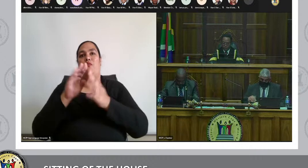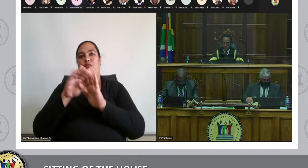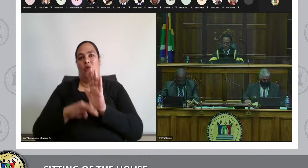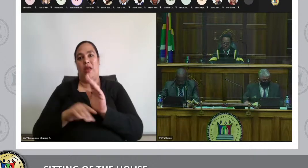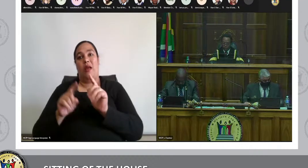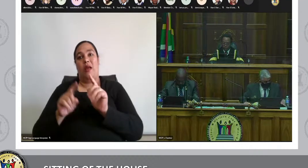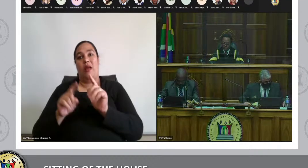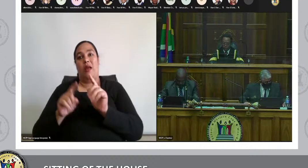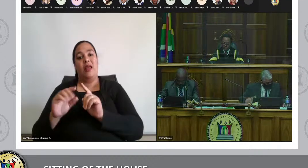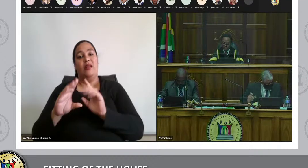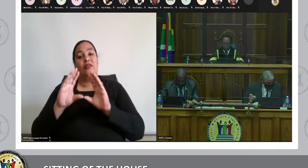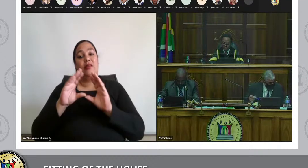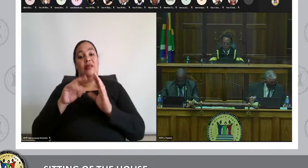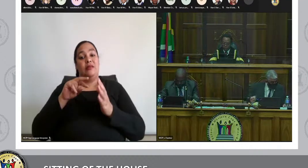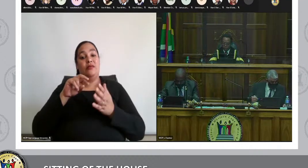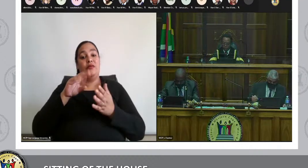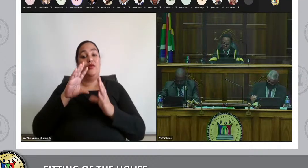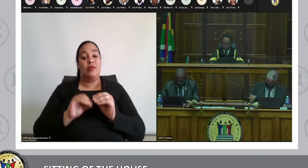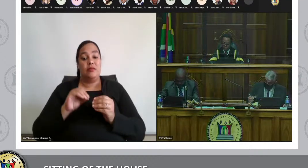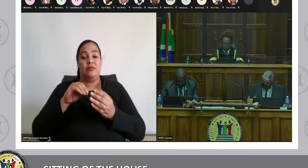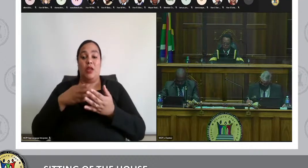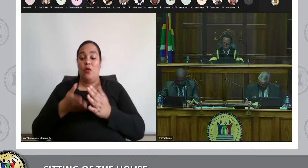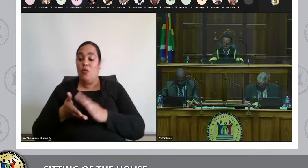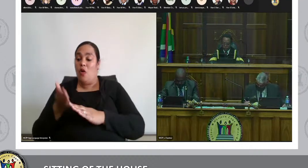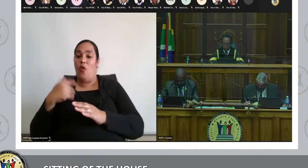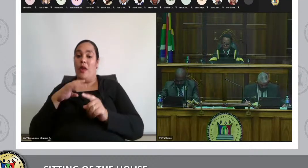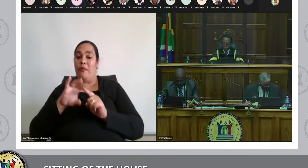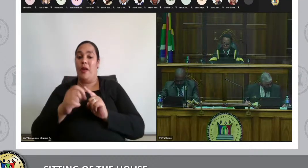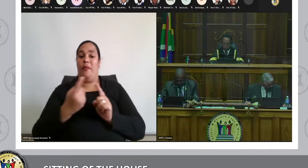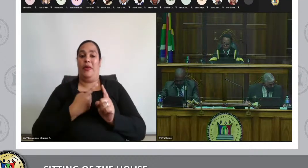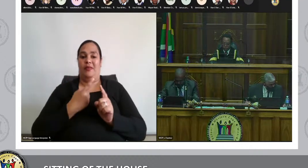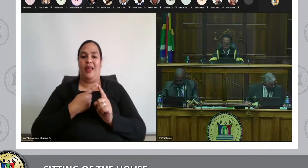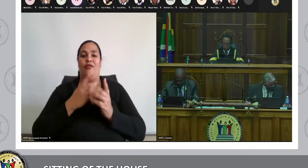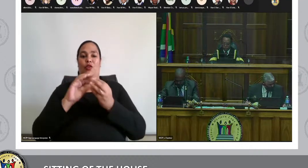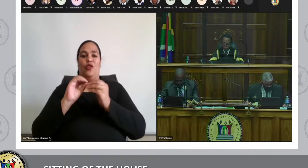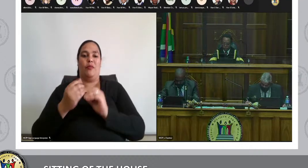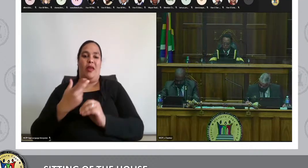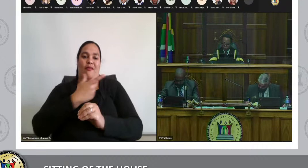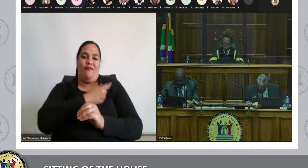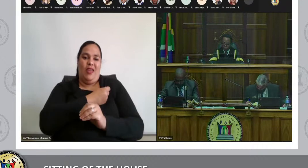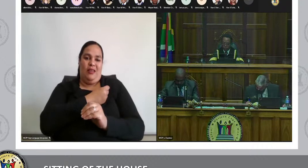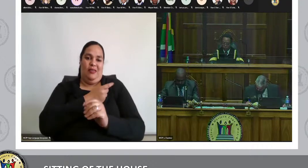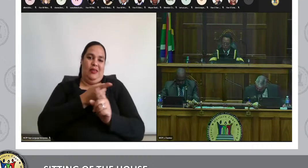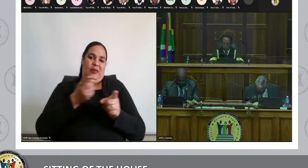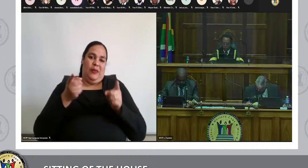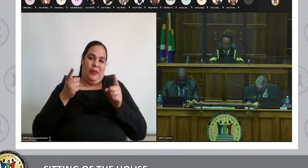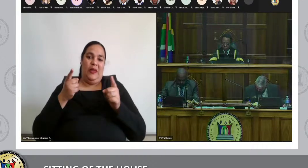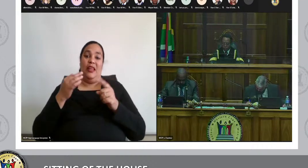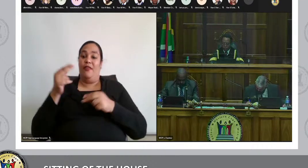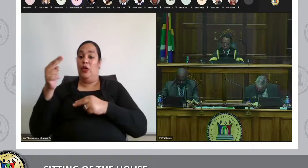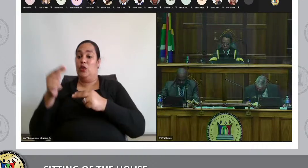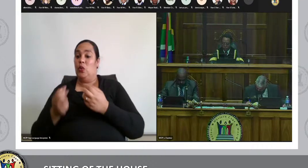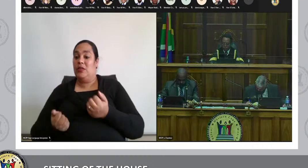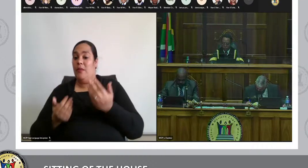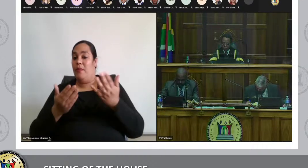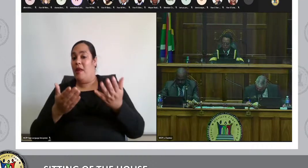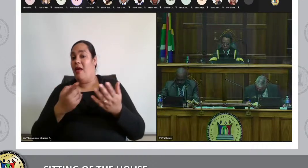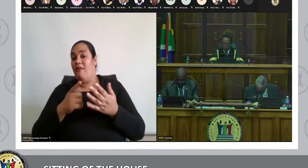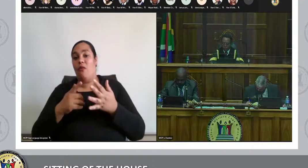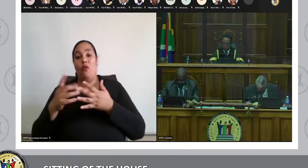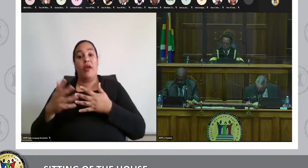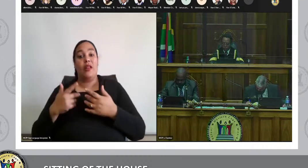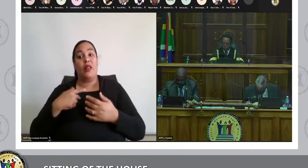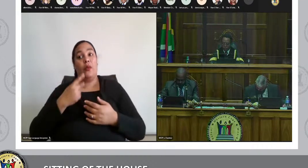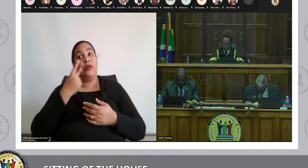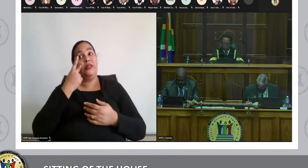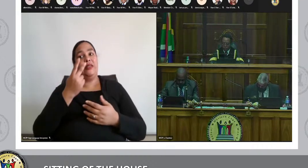start, stop, and go approach that may find ourselves into may create vaccine hesitancy if there's a short supply of vaccination that we see as